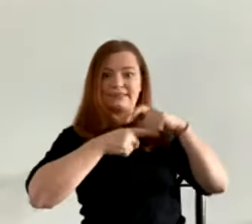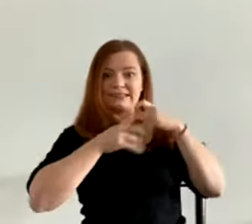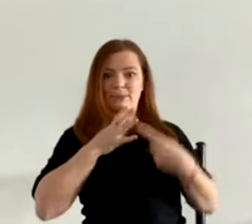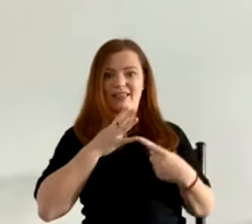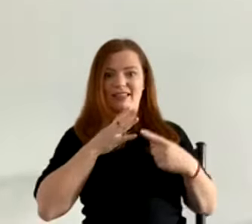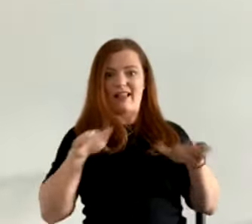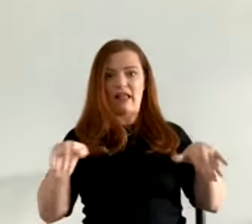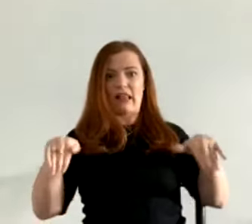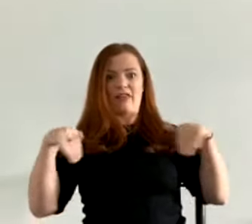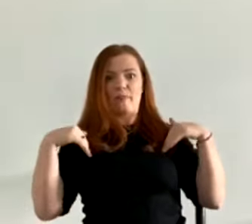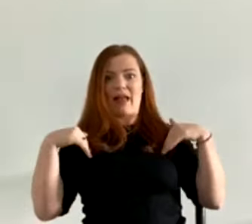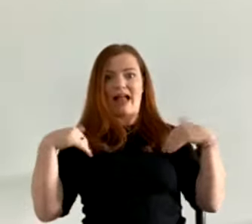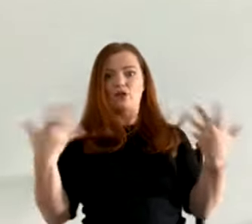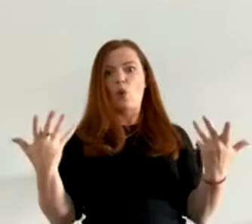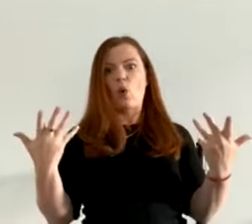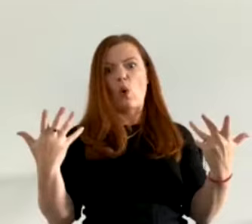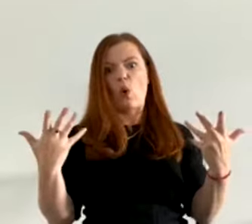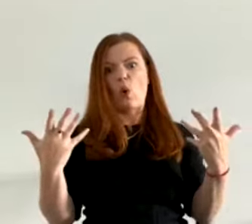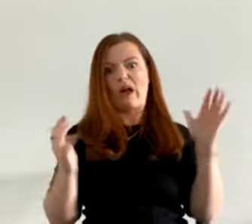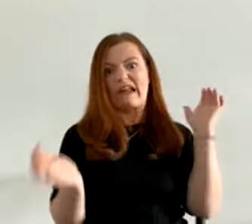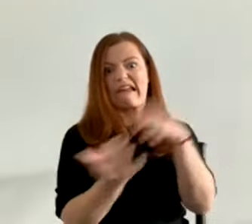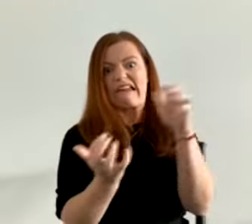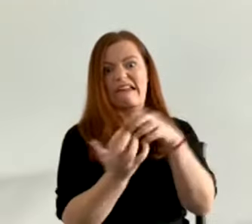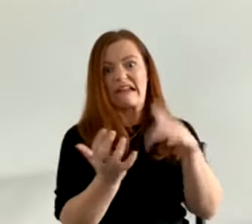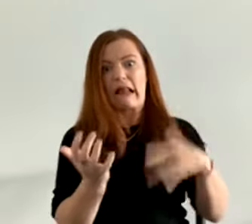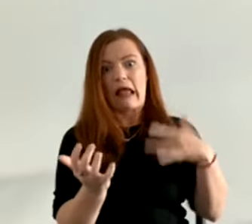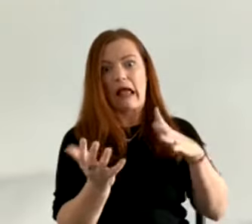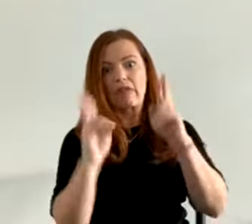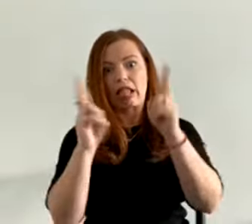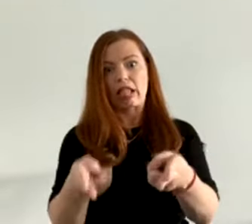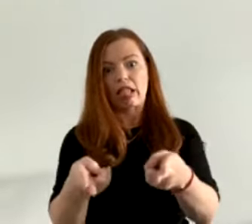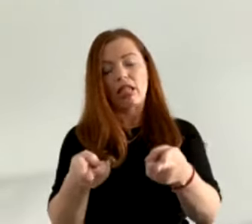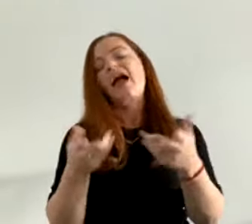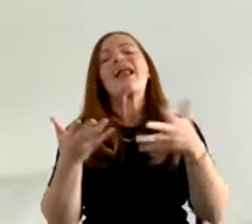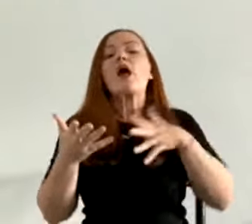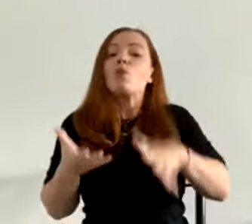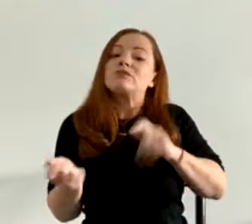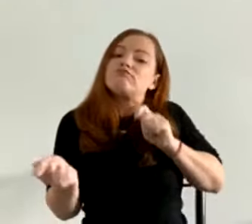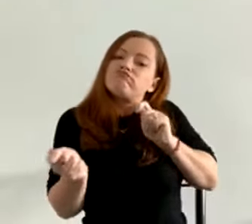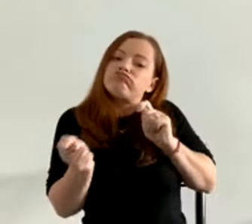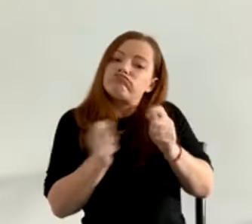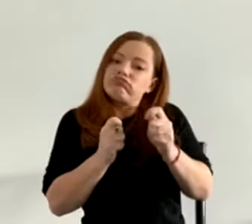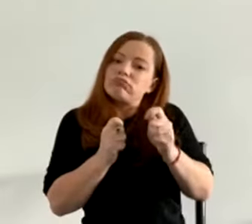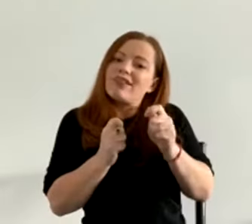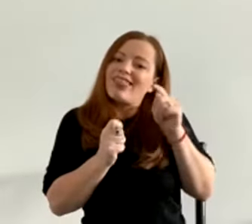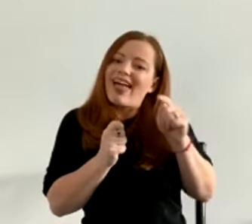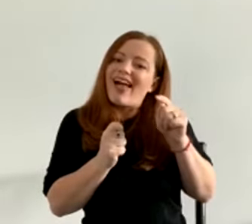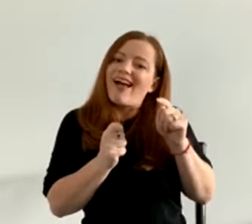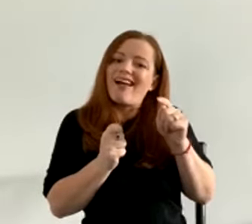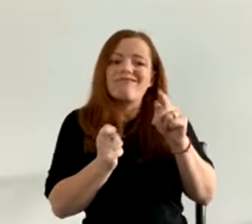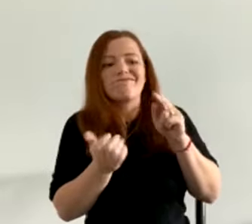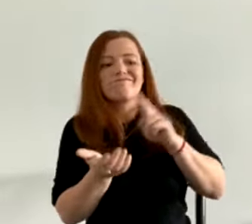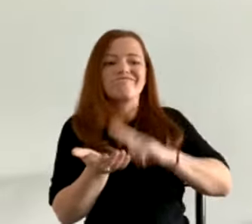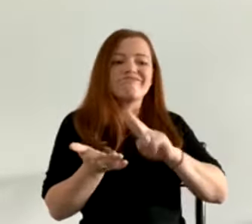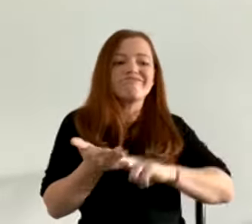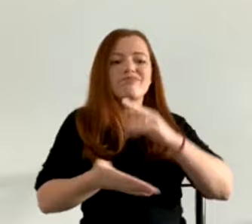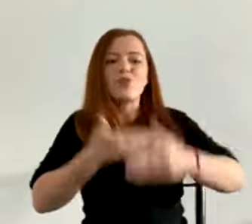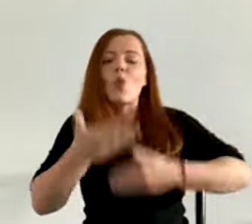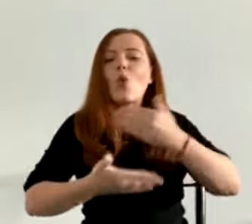or eaten. And I wanted to change that narrative. And I wanted to write the story of what would happen